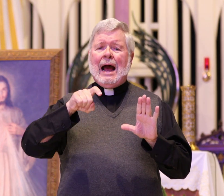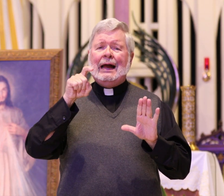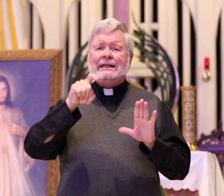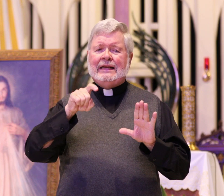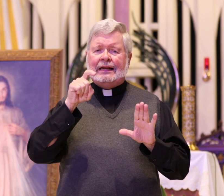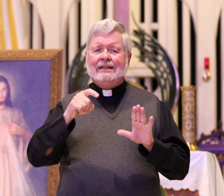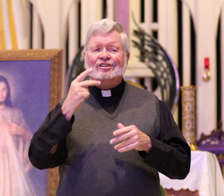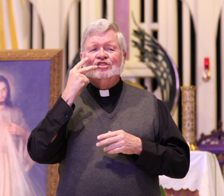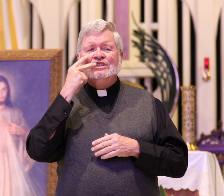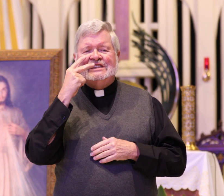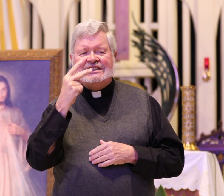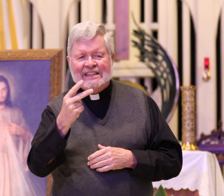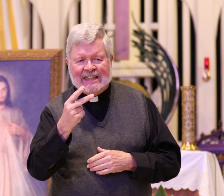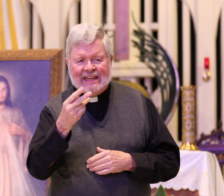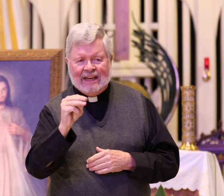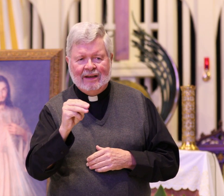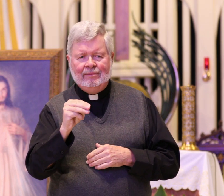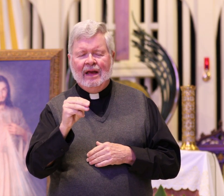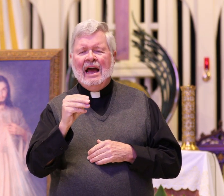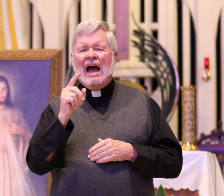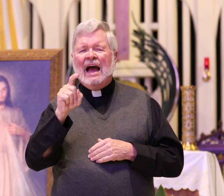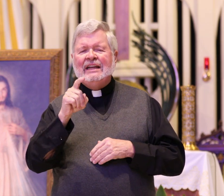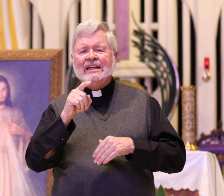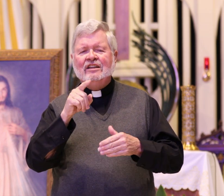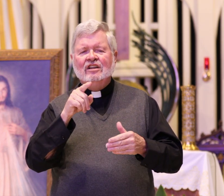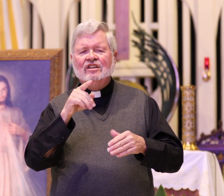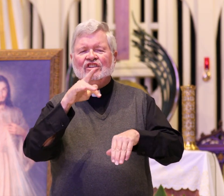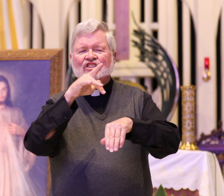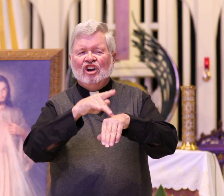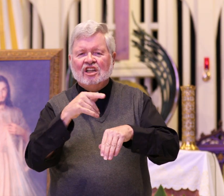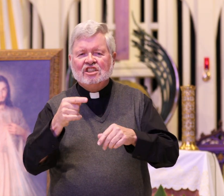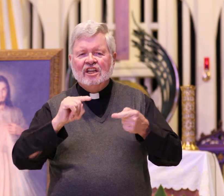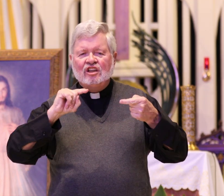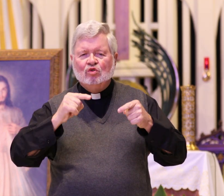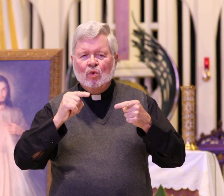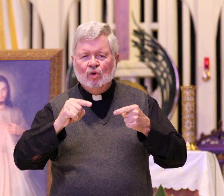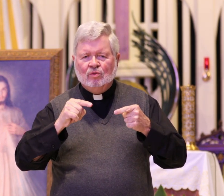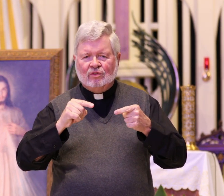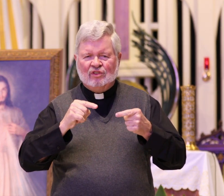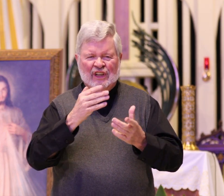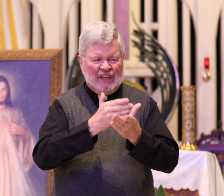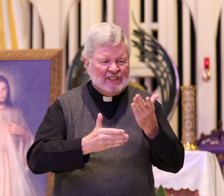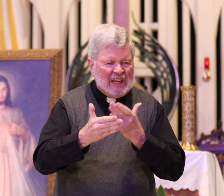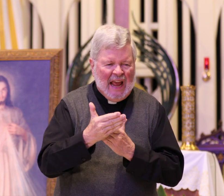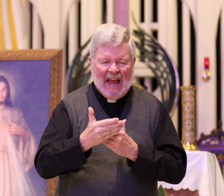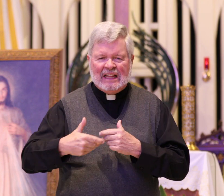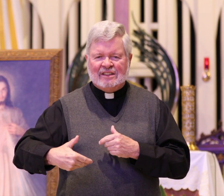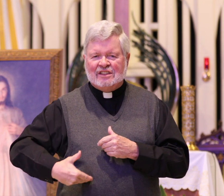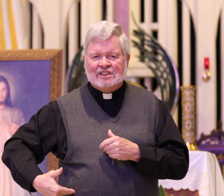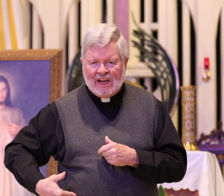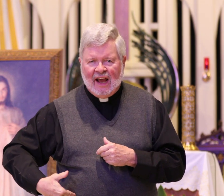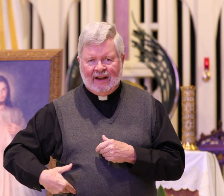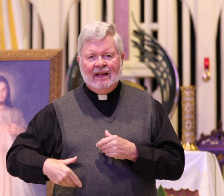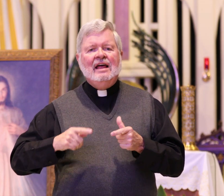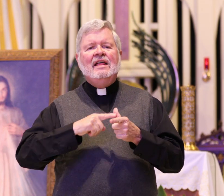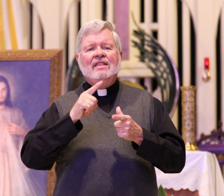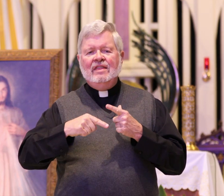I need to see him. I need to touch his wounds in his hands and his side. Then